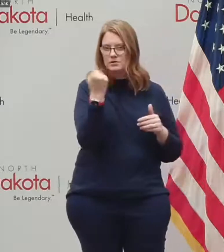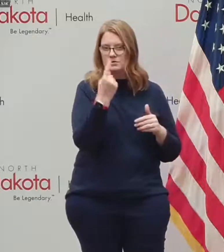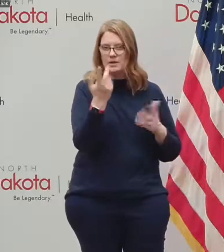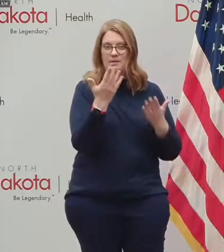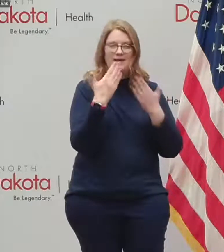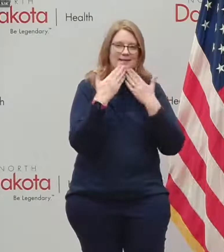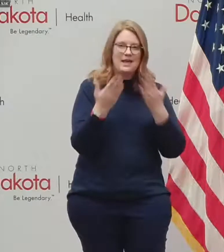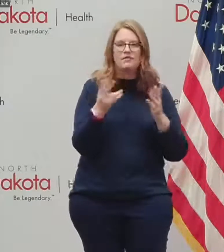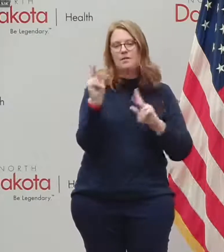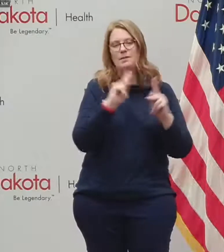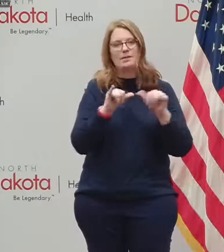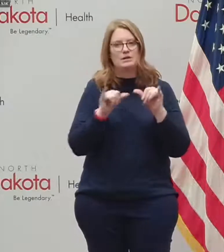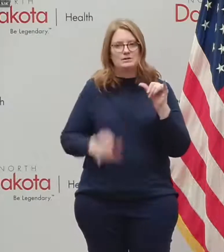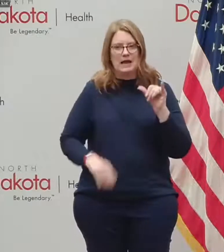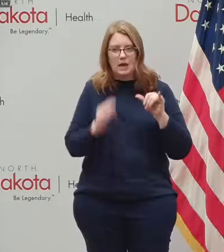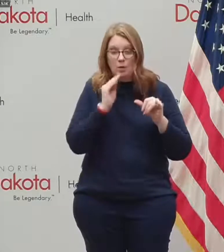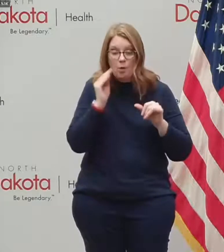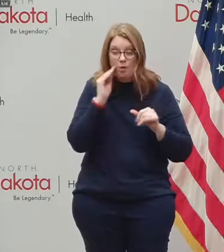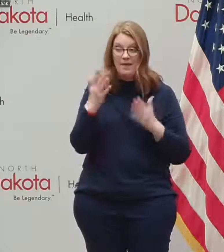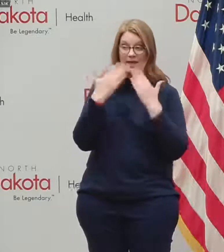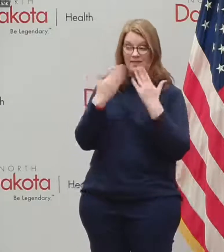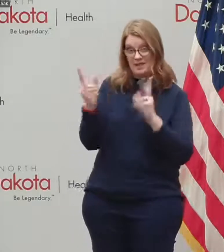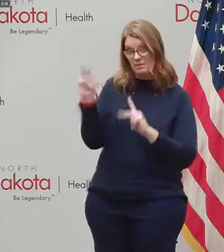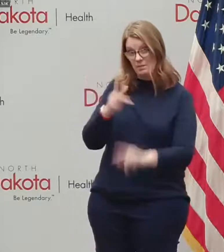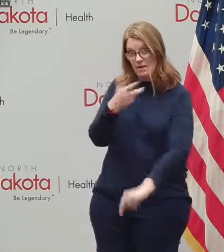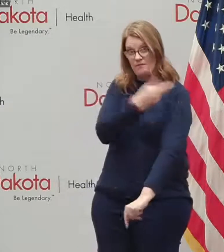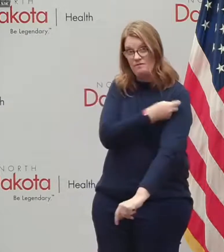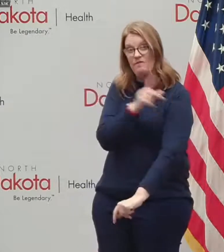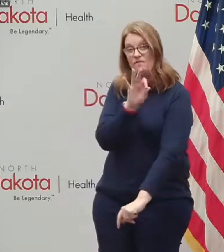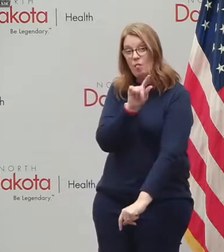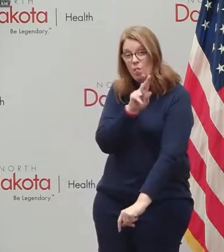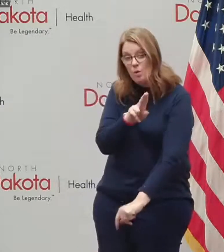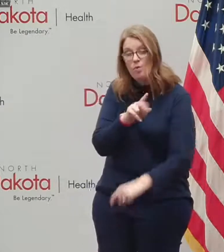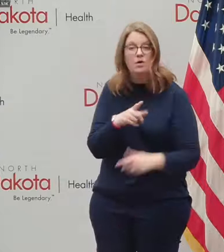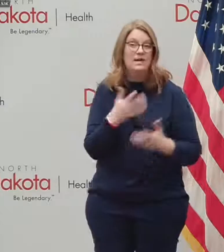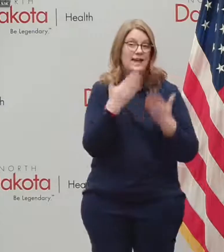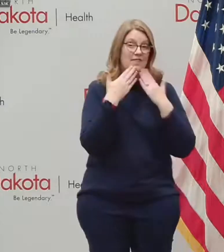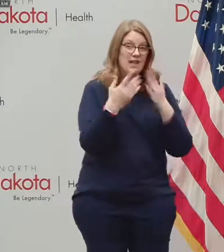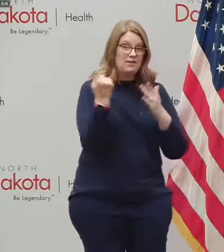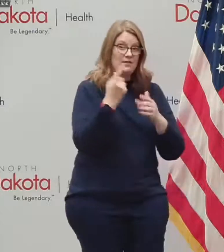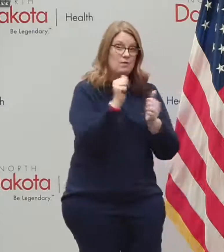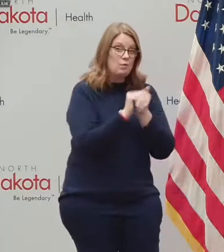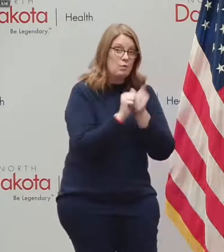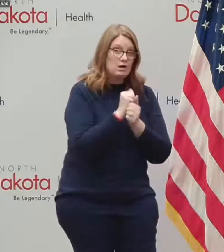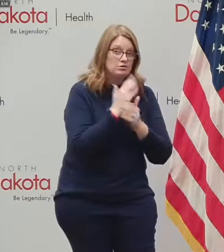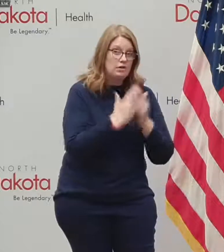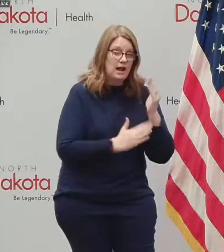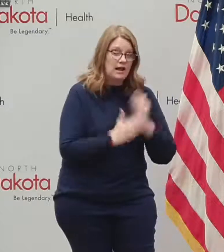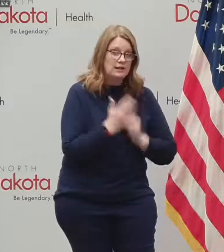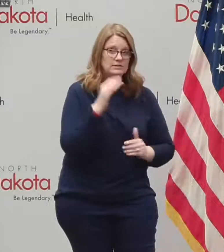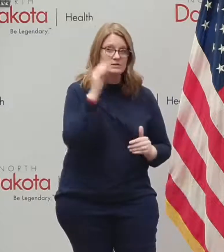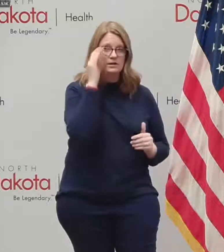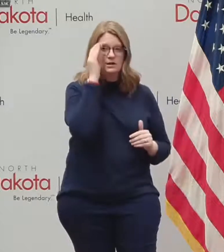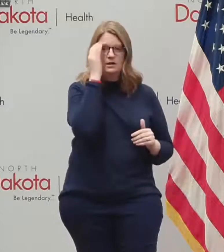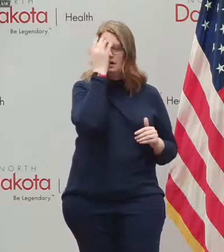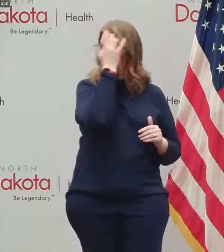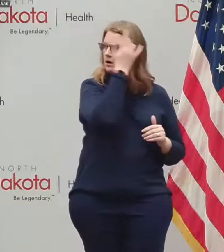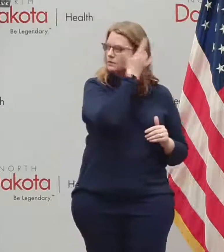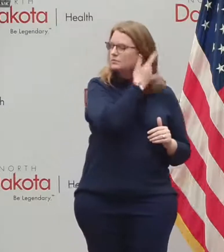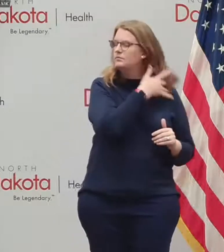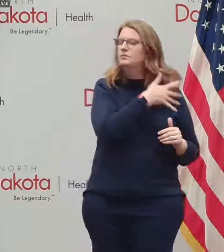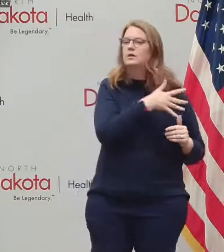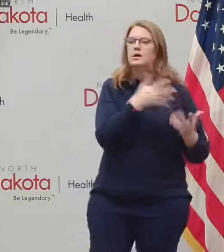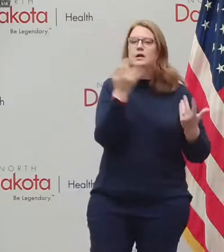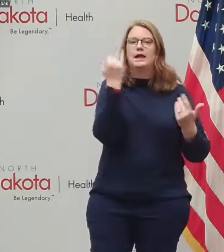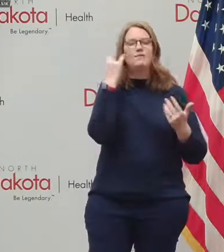thank everybody who's already gotten their flu shot. We thank everybody who's practicing their hand hygiene. And if you're someone who has, for whatever